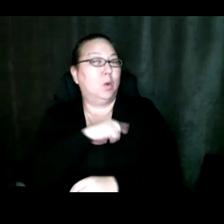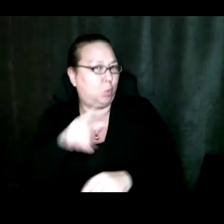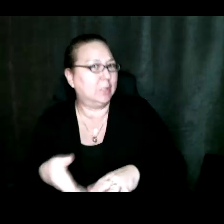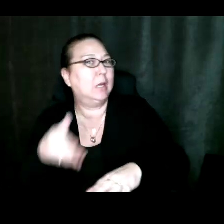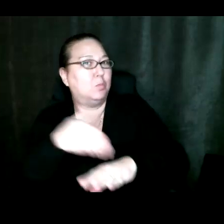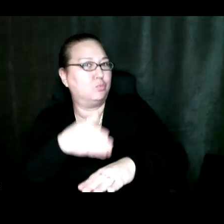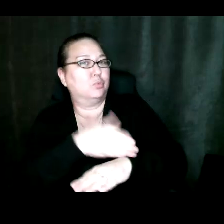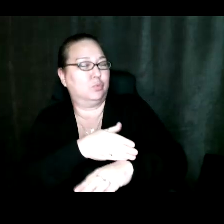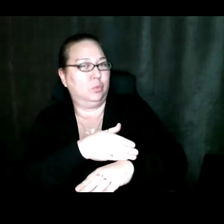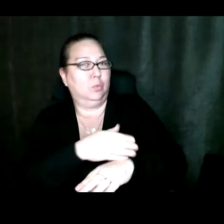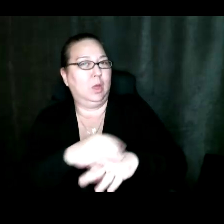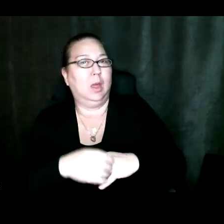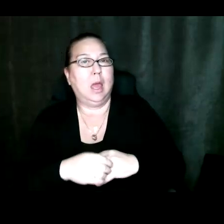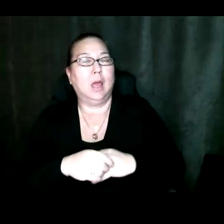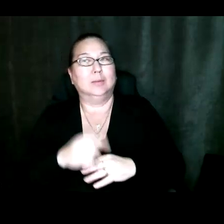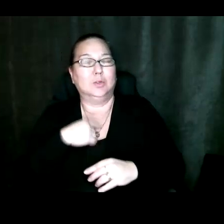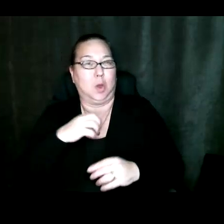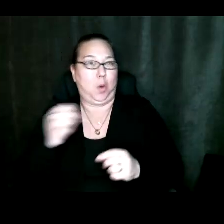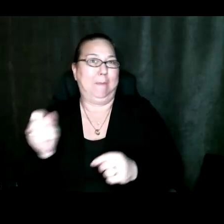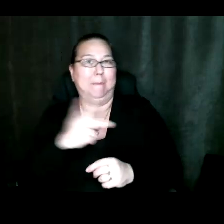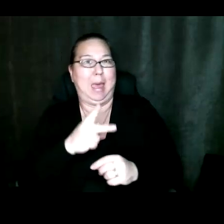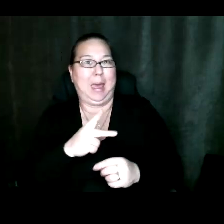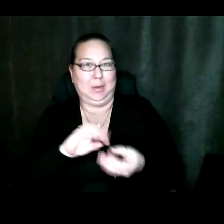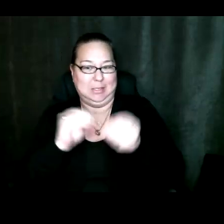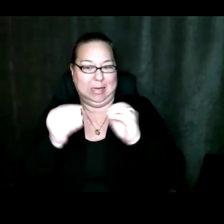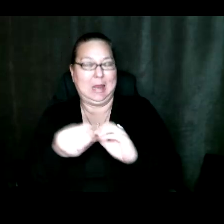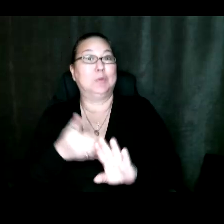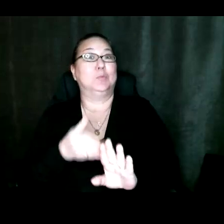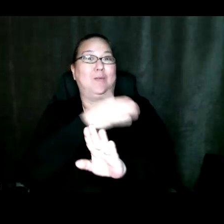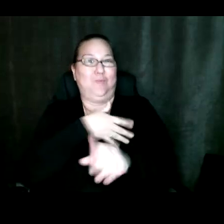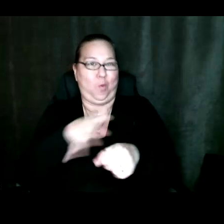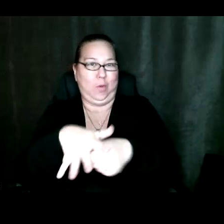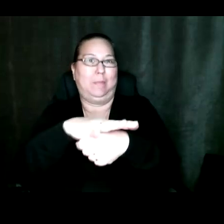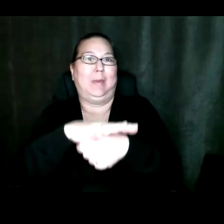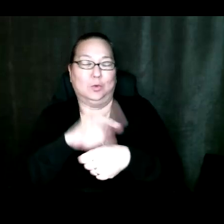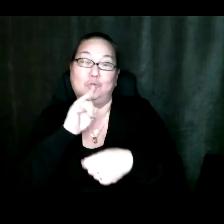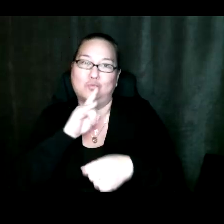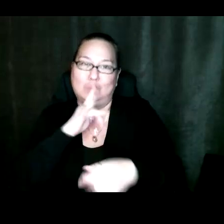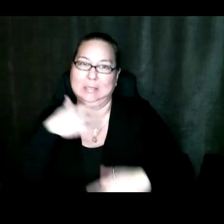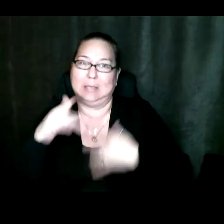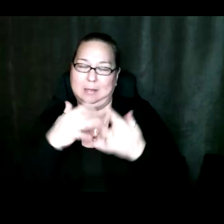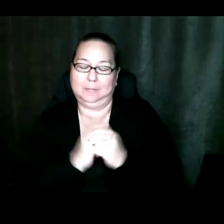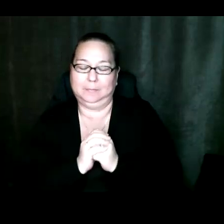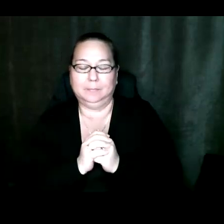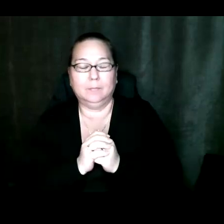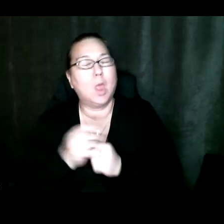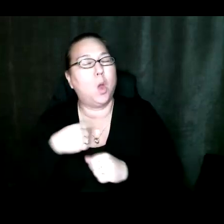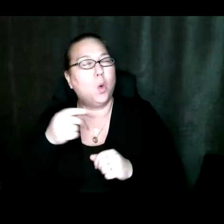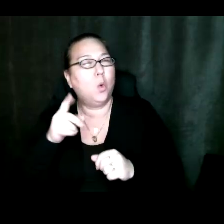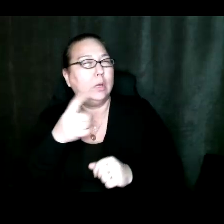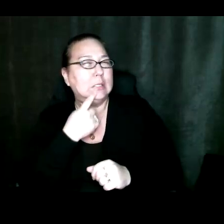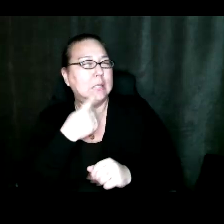rate heading back towards pre-pandemic levels, which is an exciting development. And I mentioned just before that we're seeing